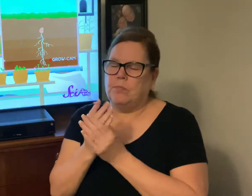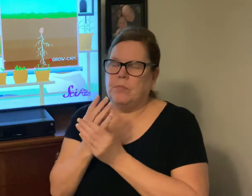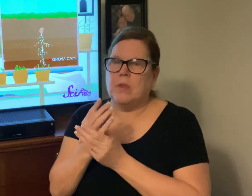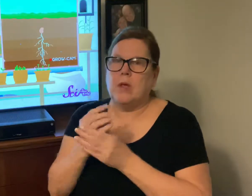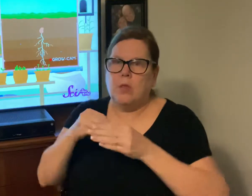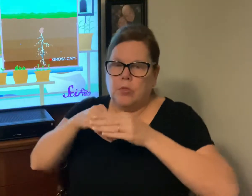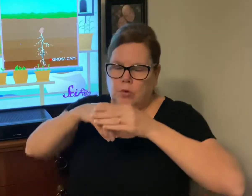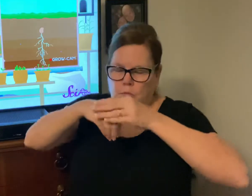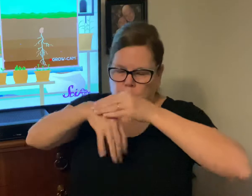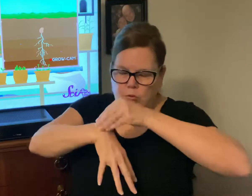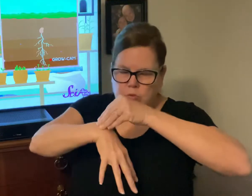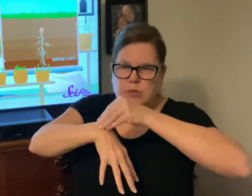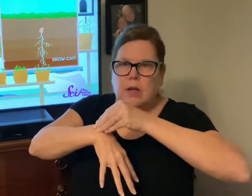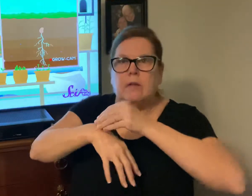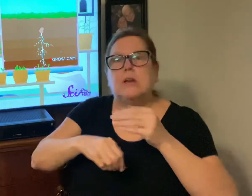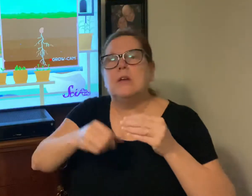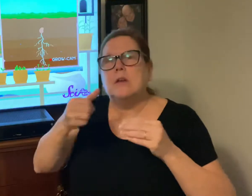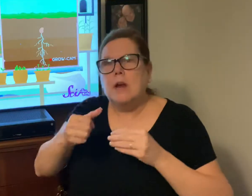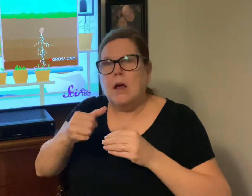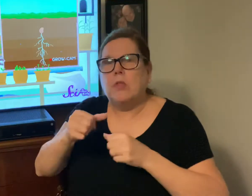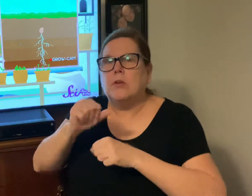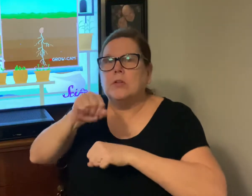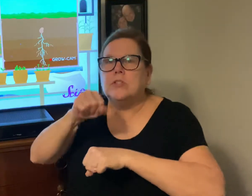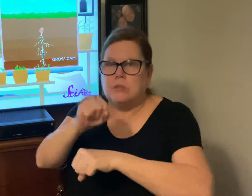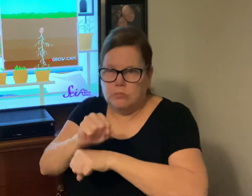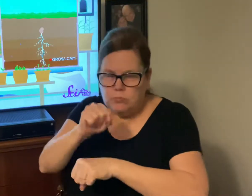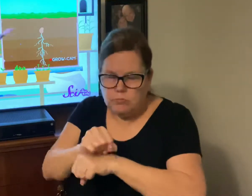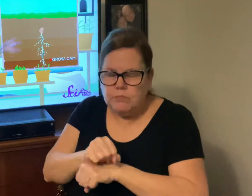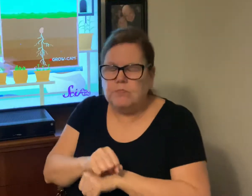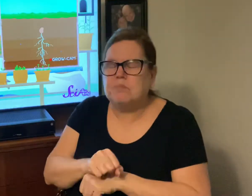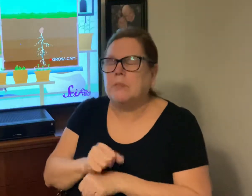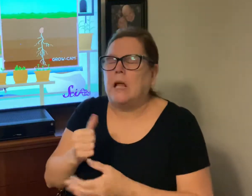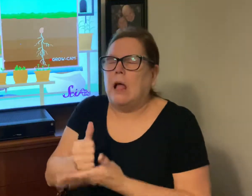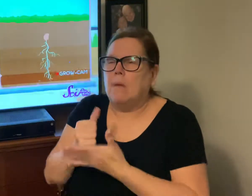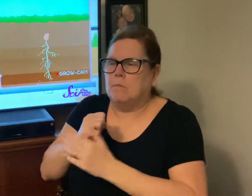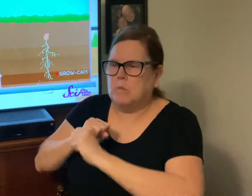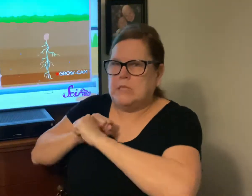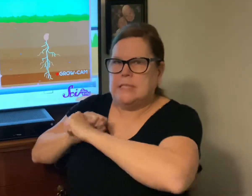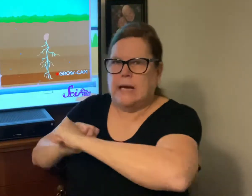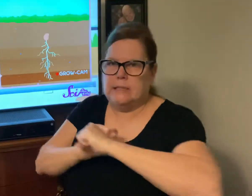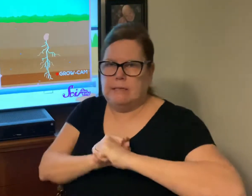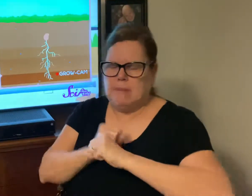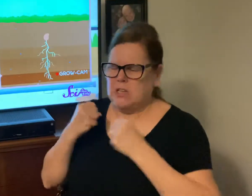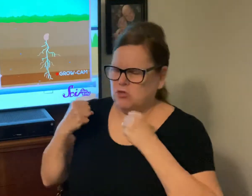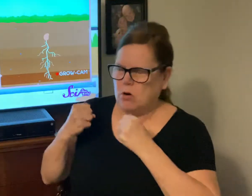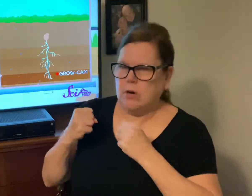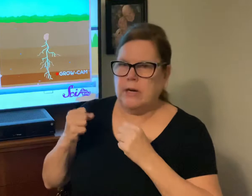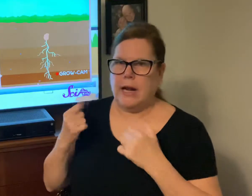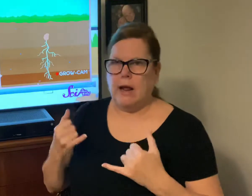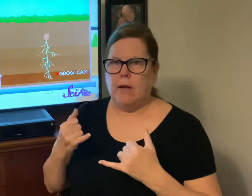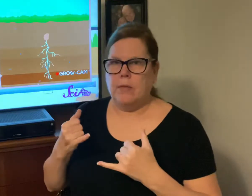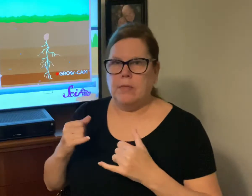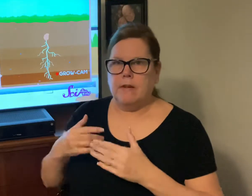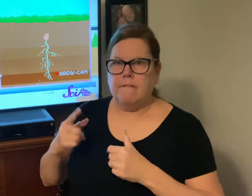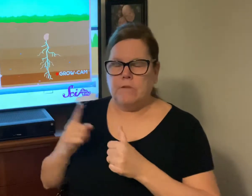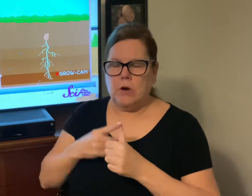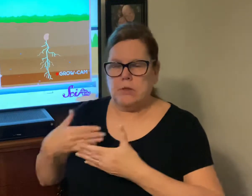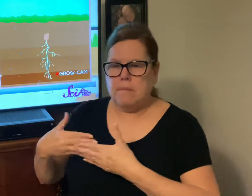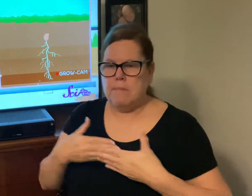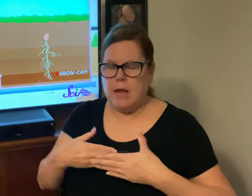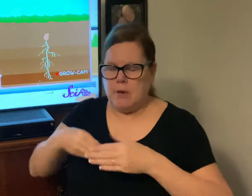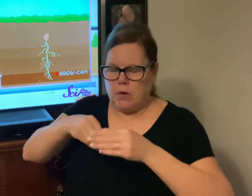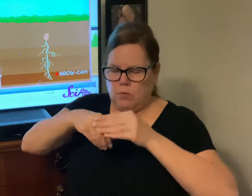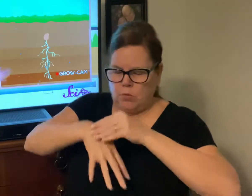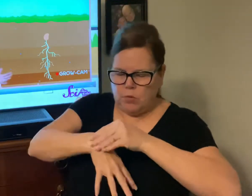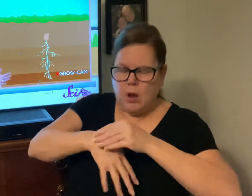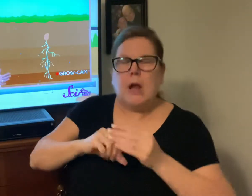will have another job. They'll help keep the plant from falling over or blowing away in the wind. But soon after the first baby root finds its way into the dirt,